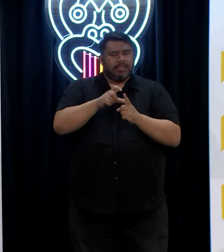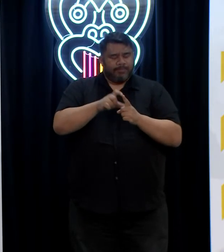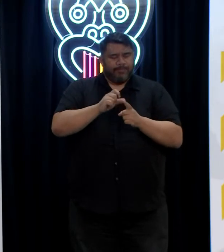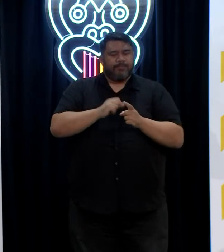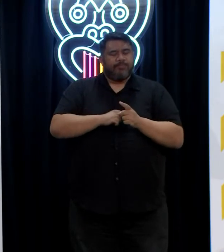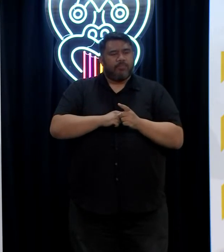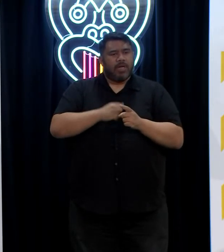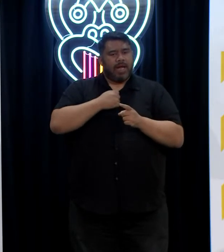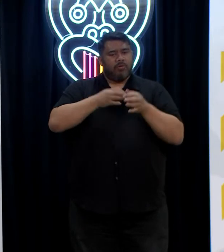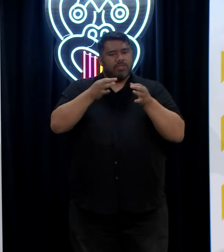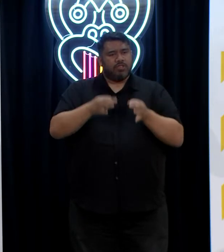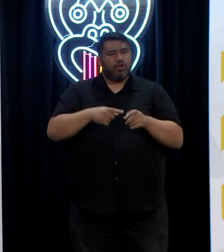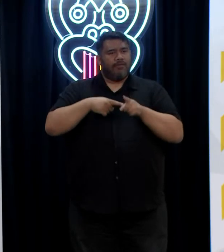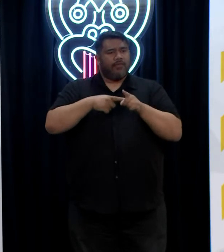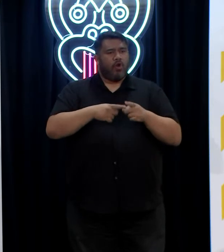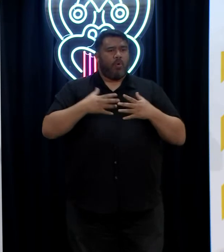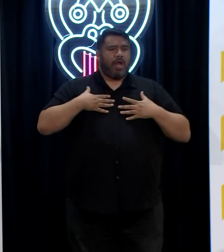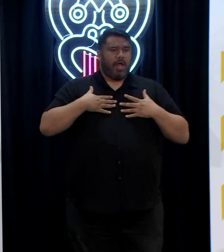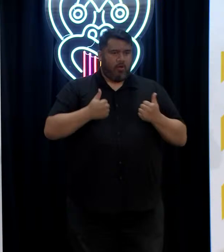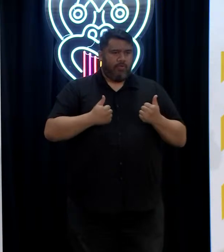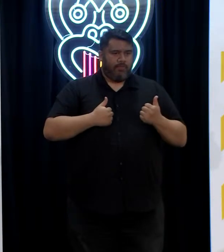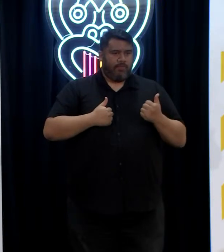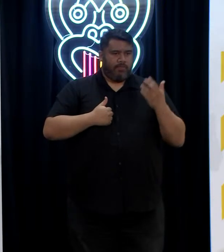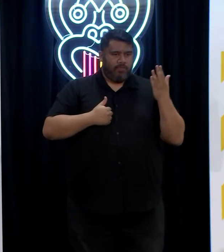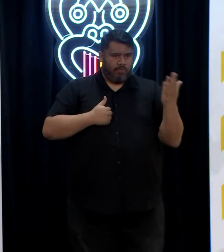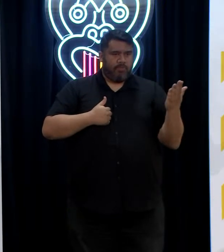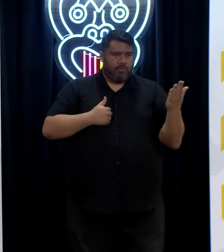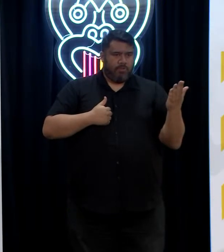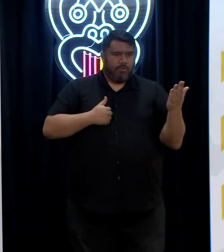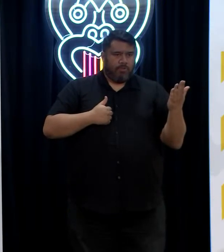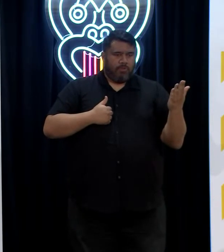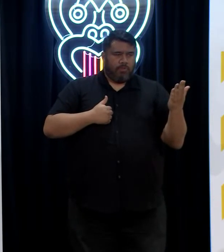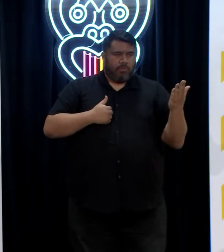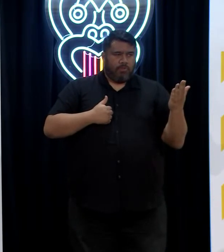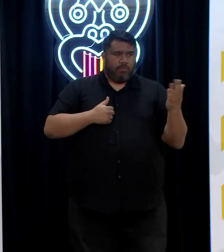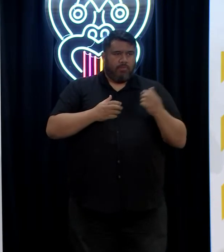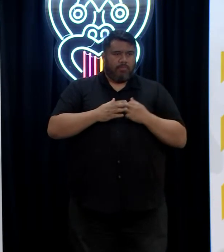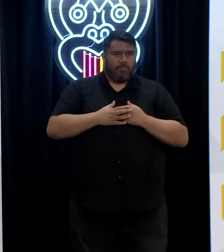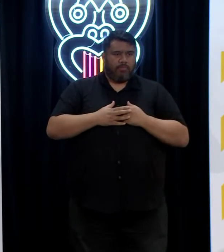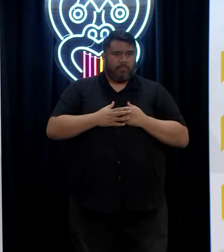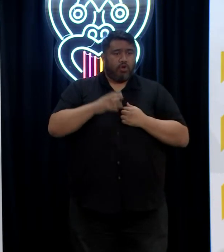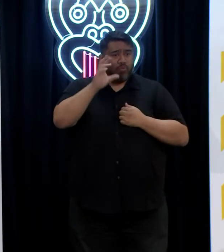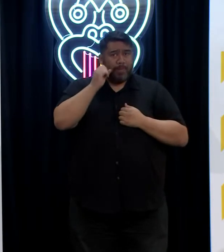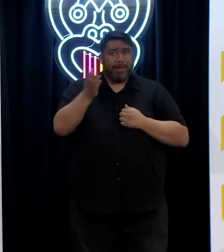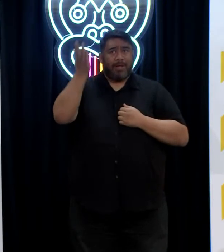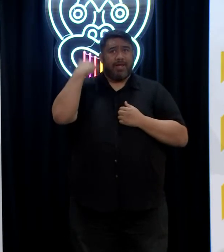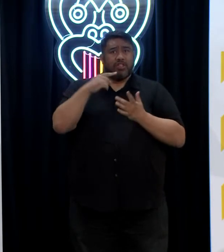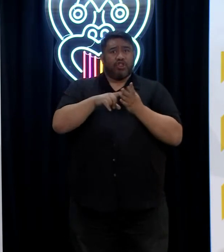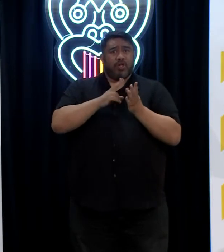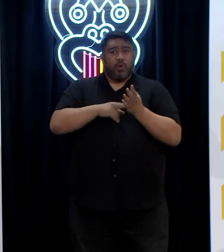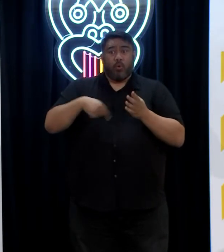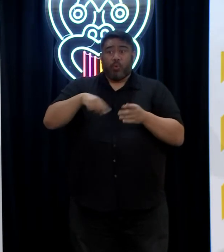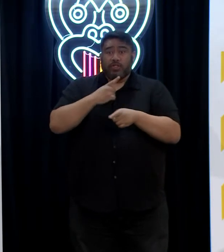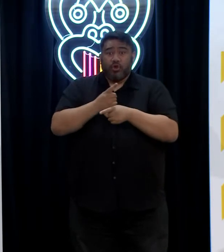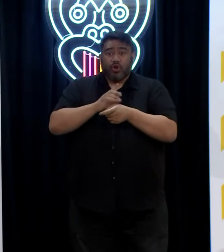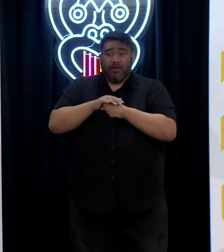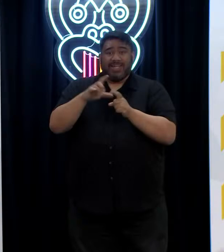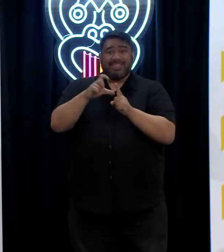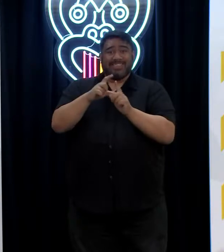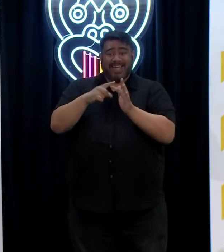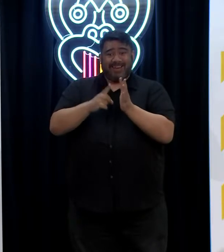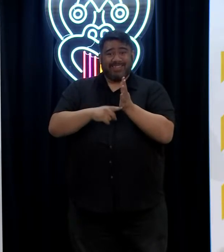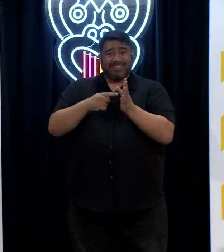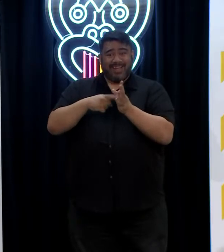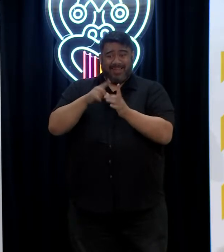and a health approach. Bear in mind, in the early part of this year, we weren't discussing Delta. We were discussing a different environment, and